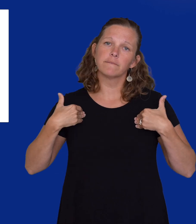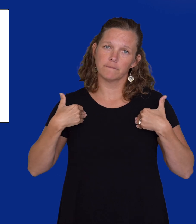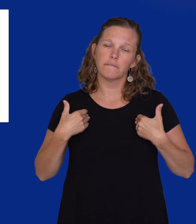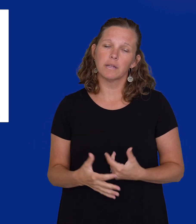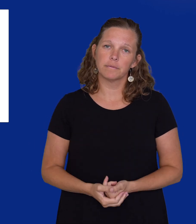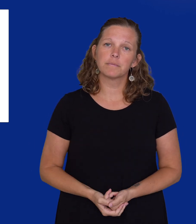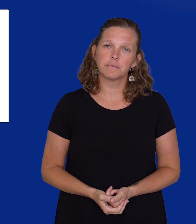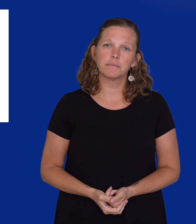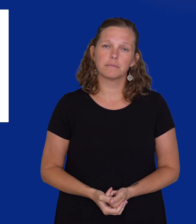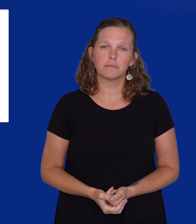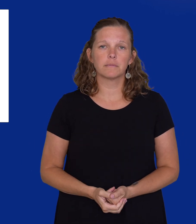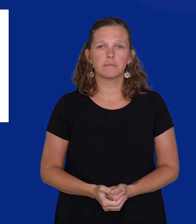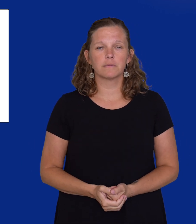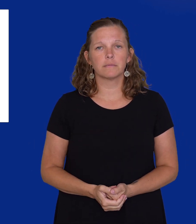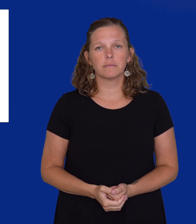report.